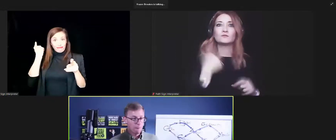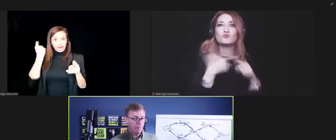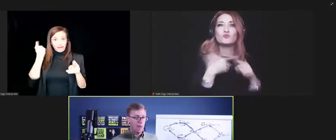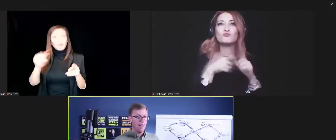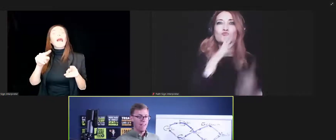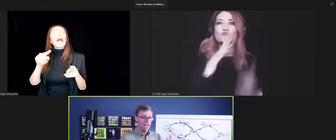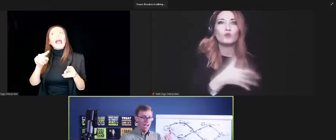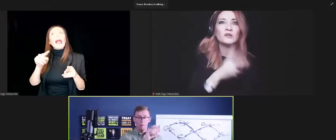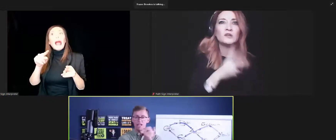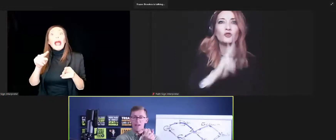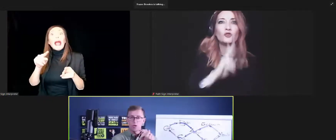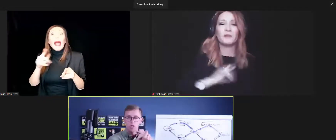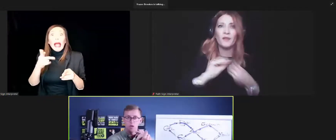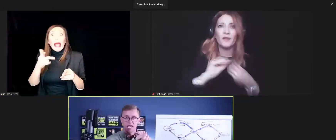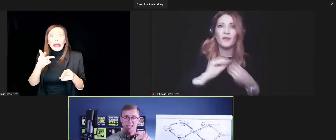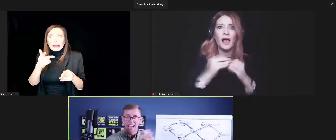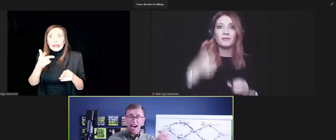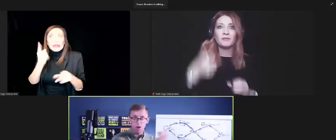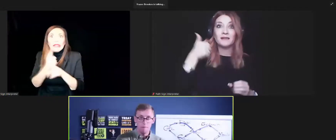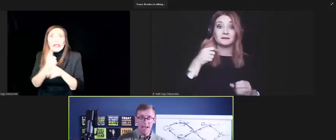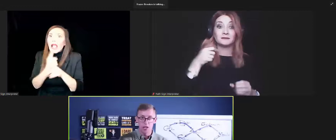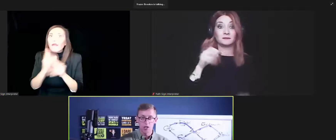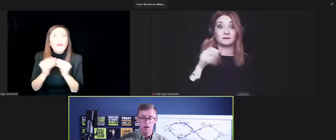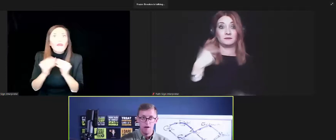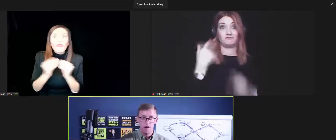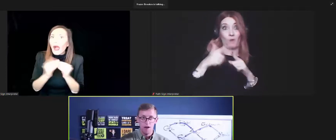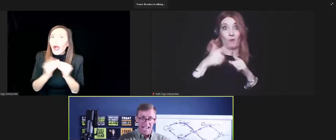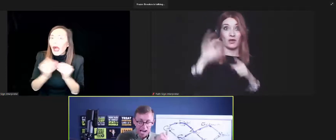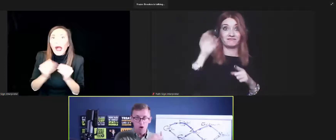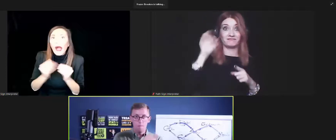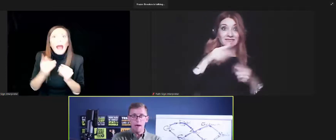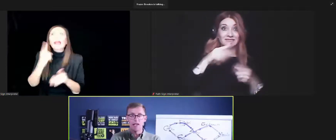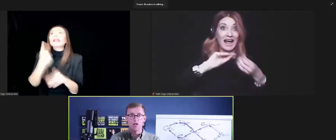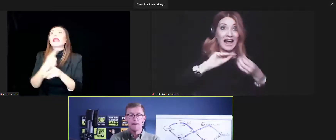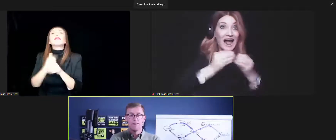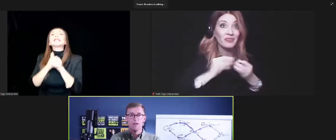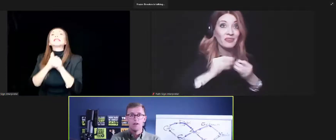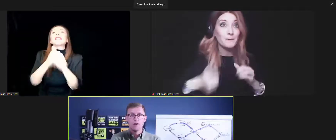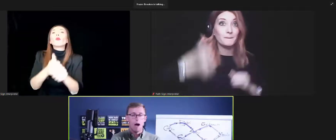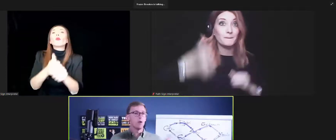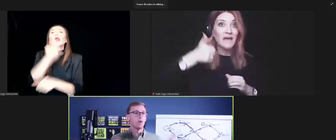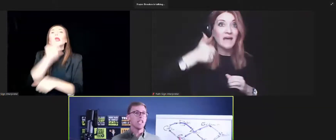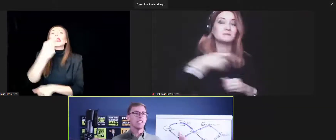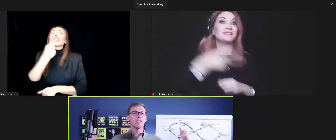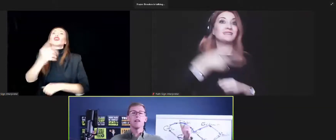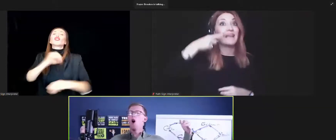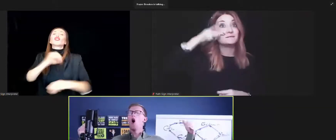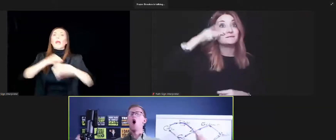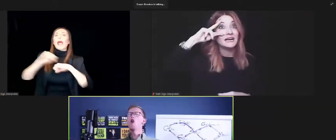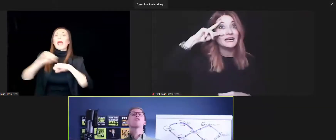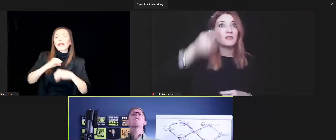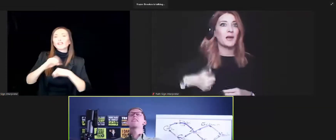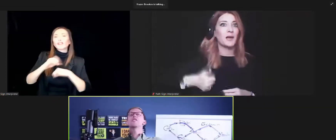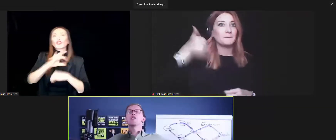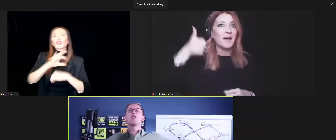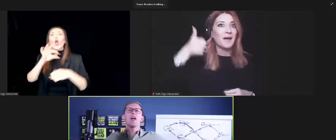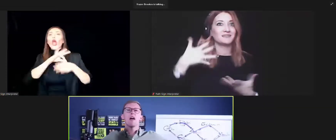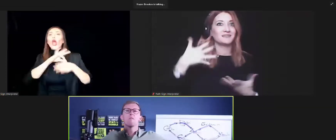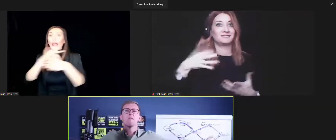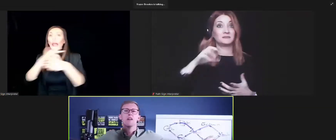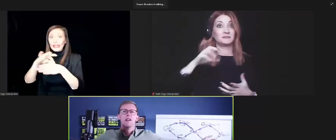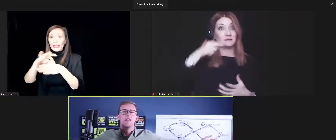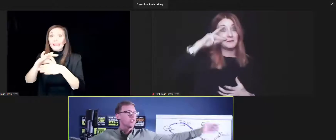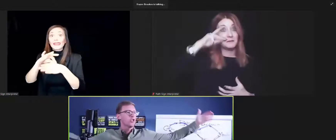So how many events will you attend? Action-based. That's action-based. I'm going to attend 100 events this